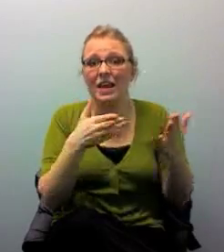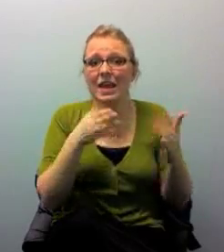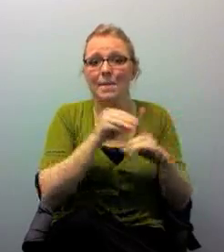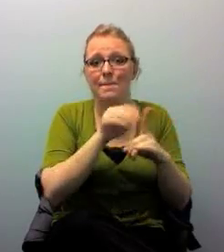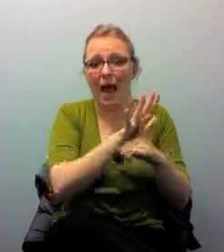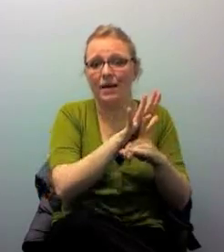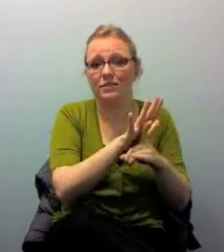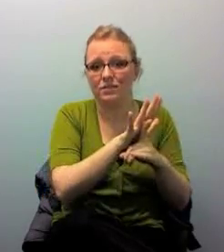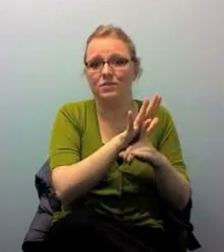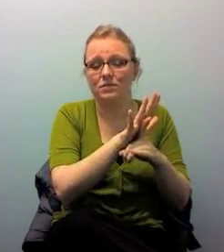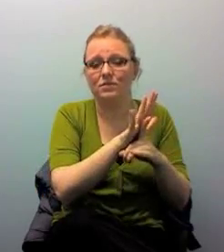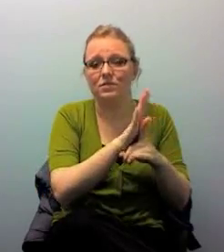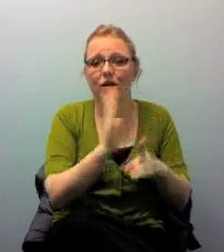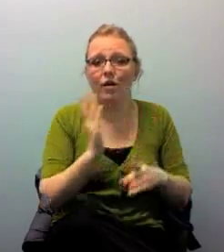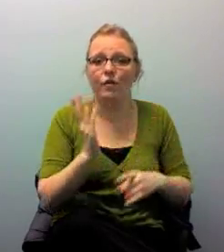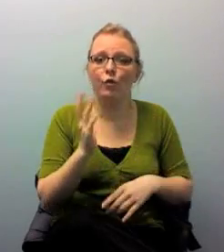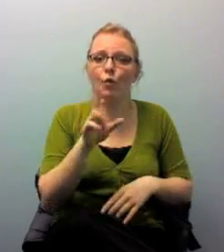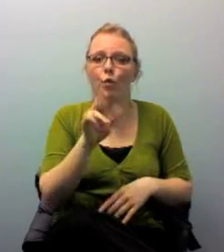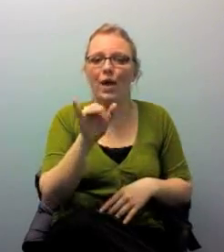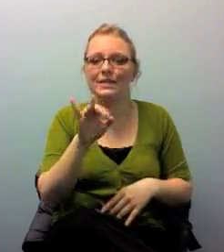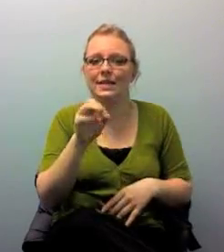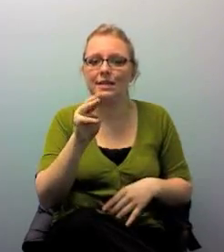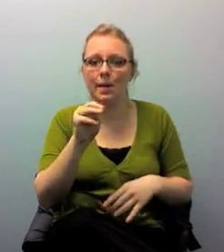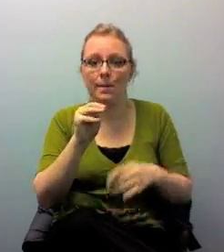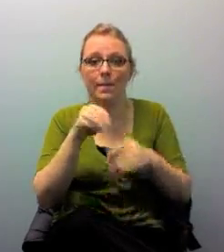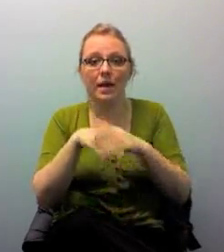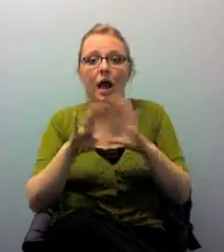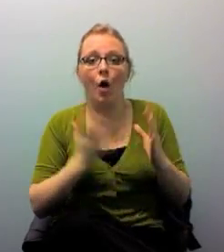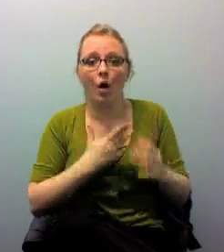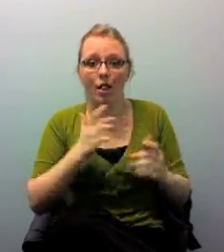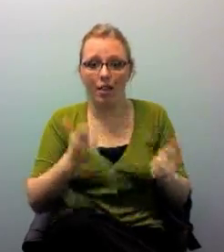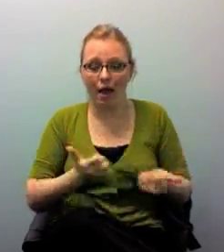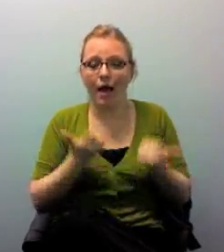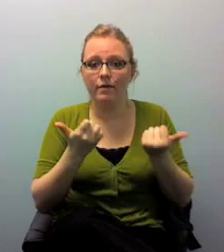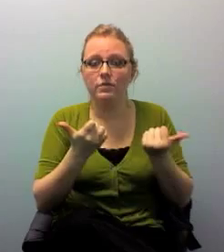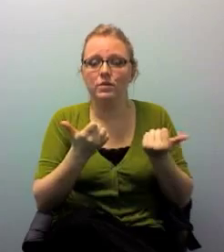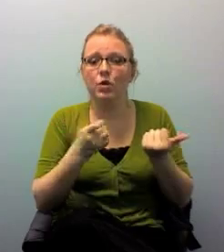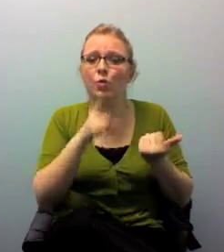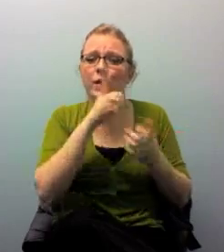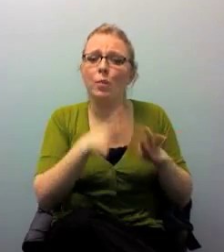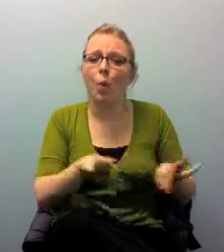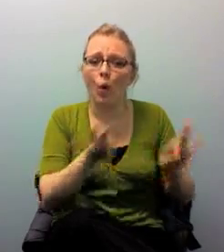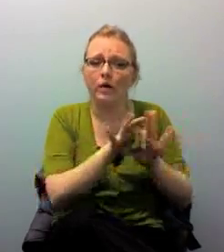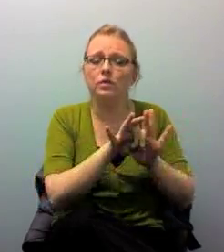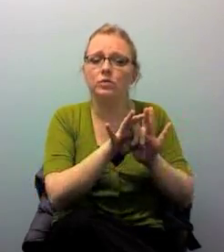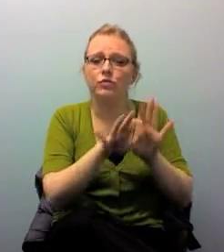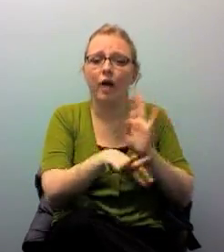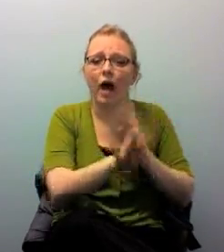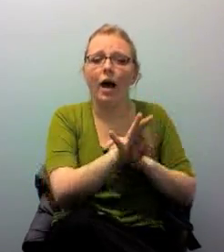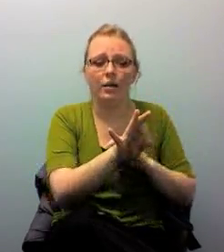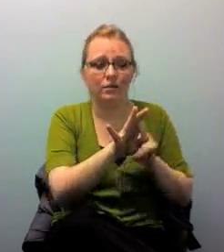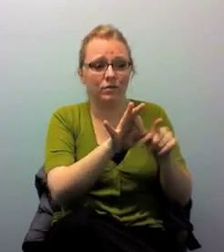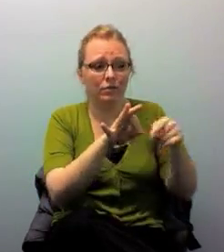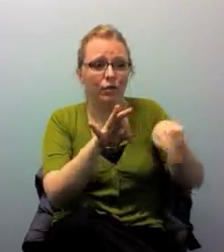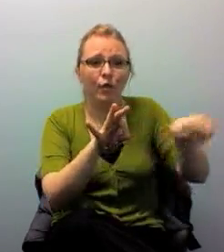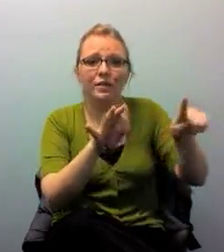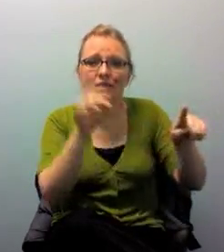are to assist you in helping the teenagers that you work with to discover the key elements of racism and to recognize their